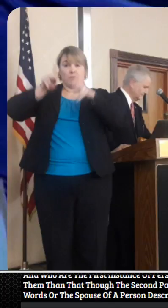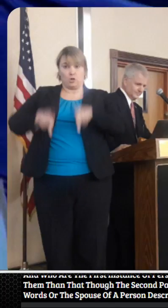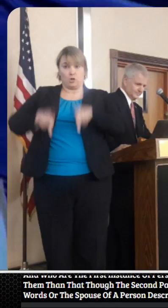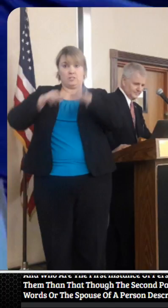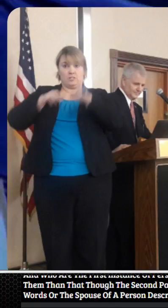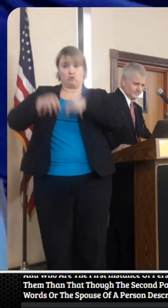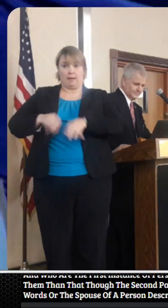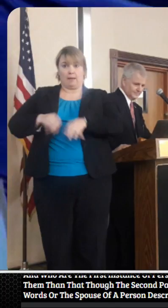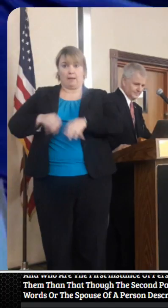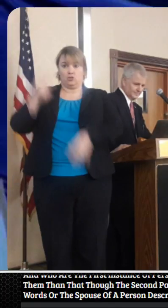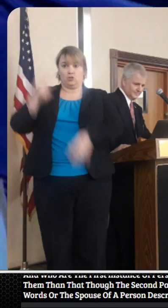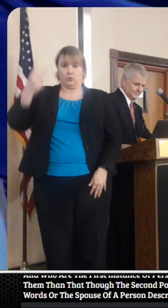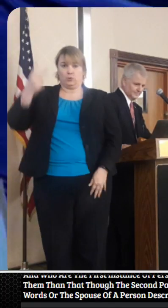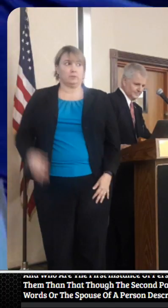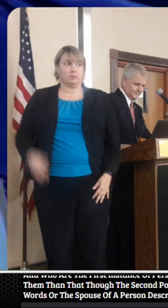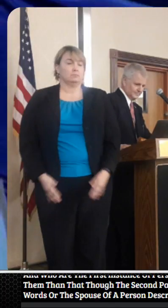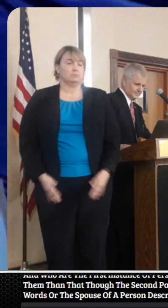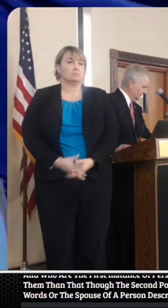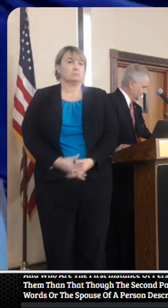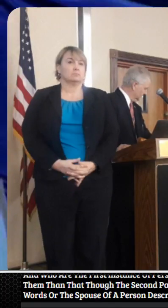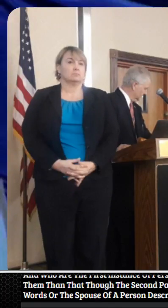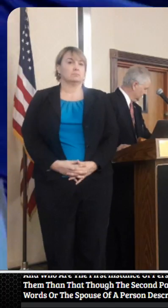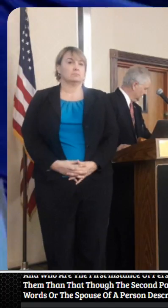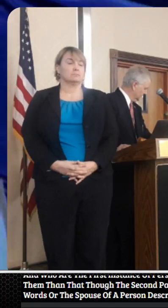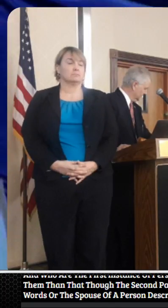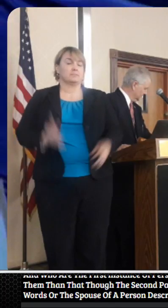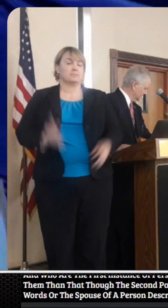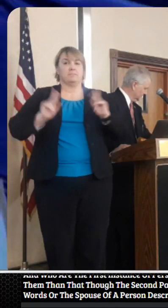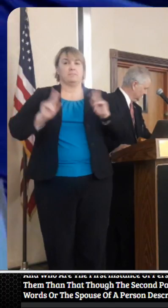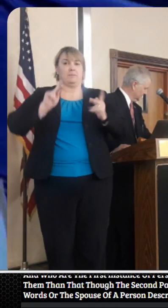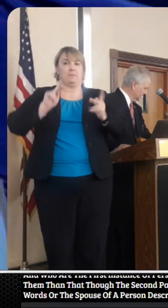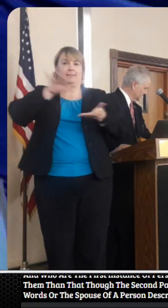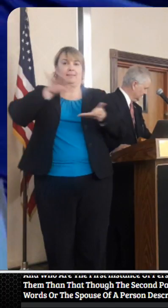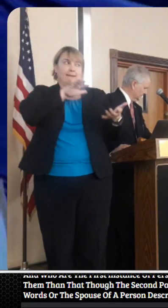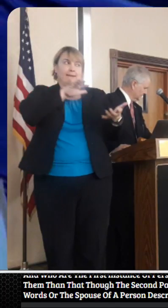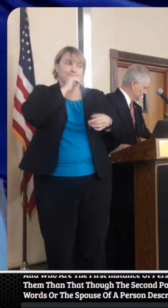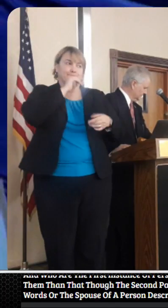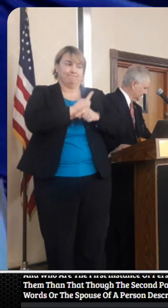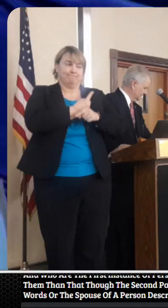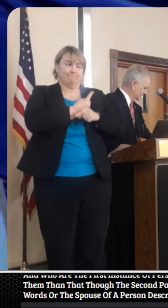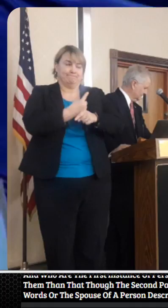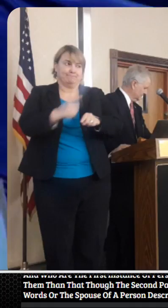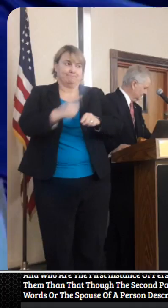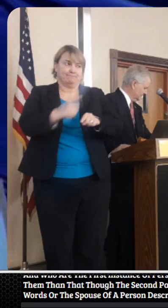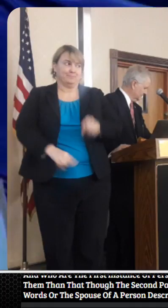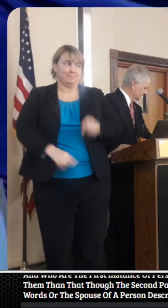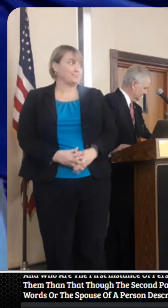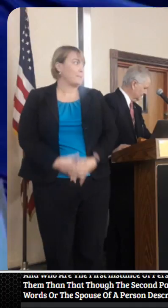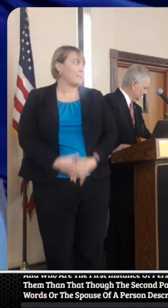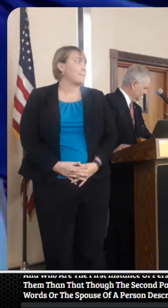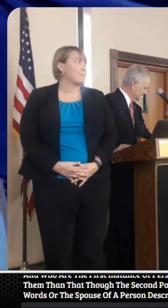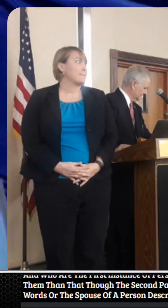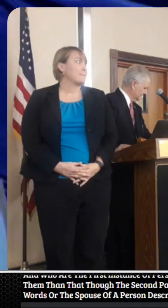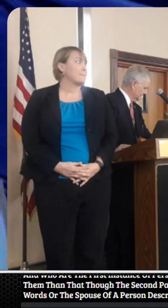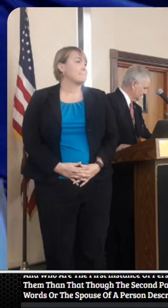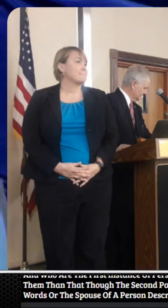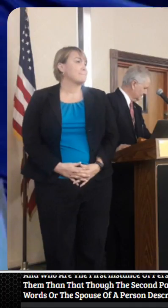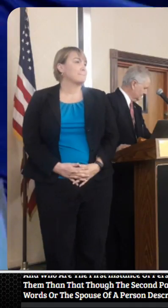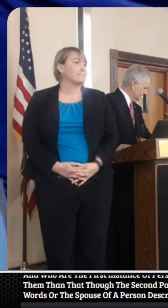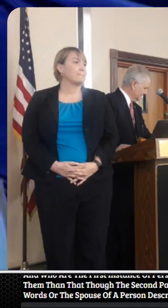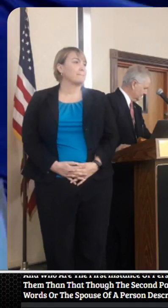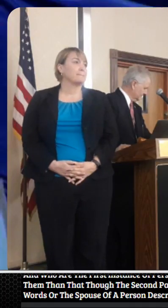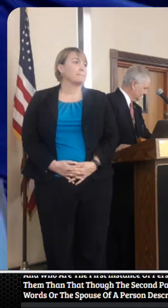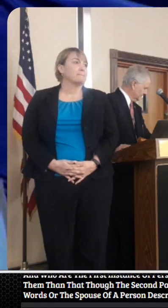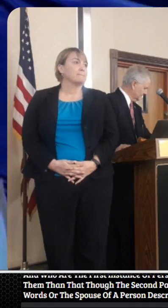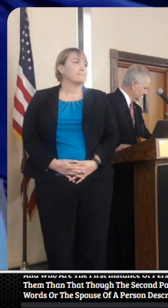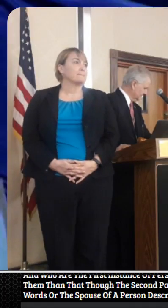He's jumping up. Don't worry about that. Yeah, they're not. The spouse of the, of what?